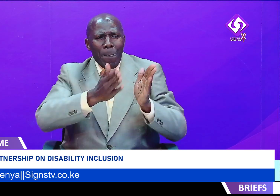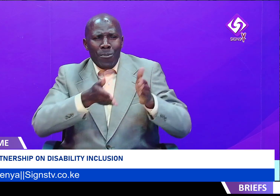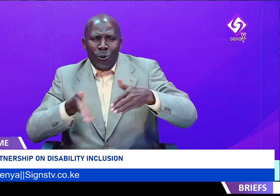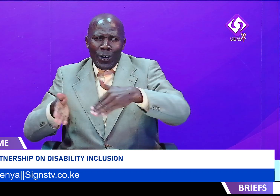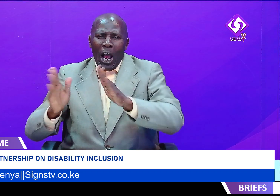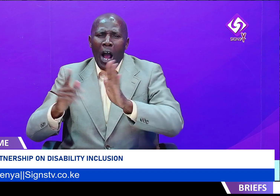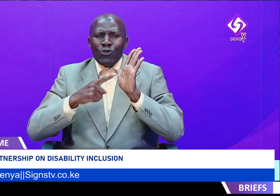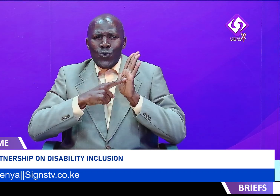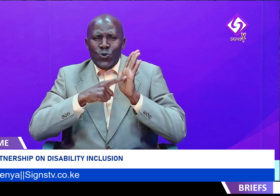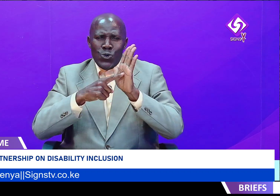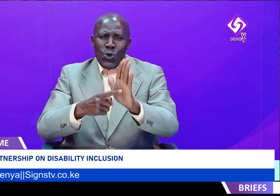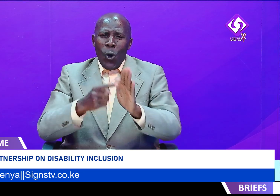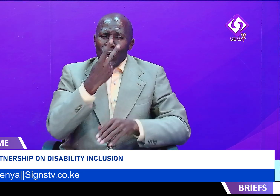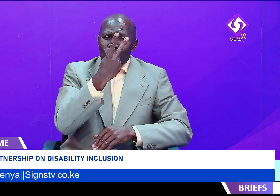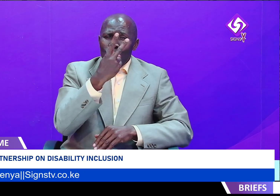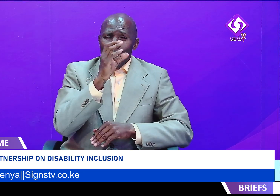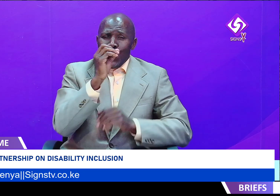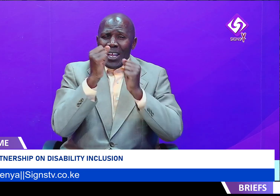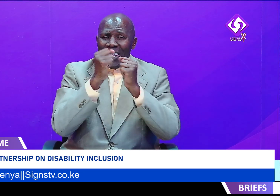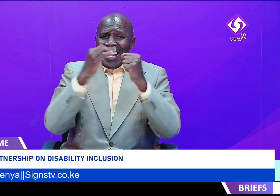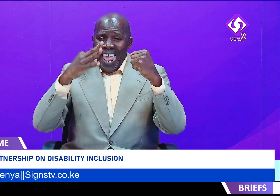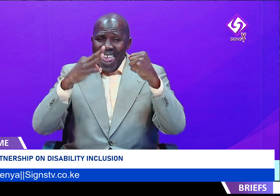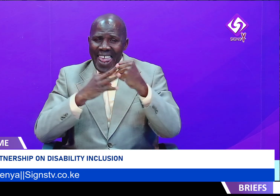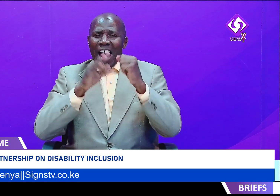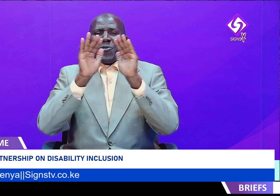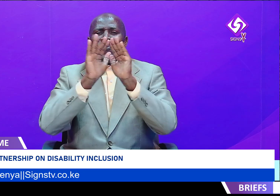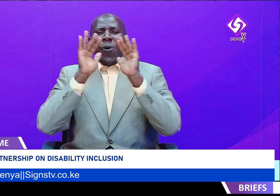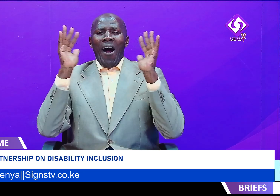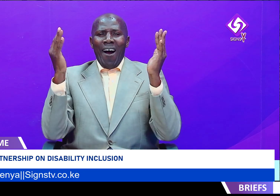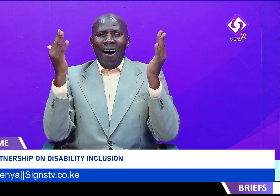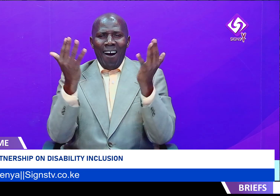dignity, and opportunity.